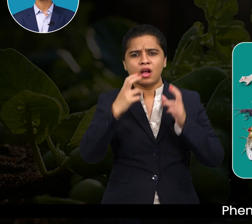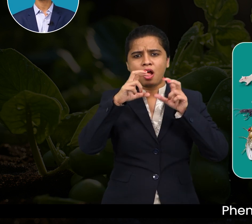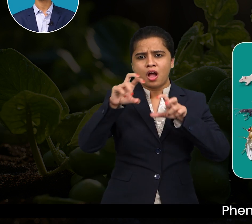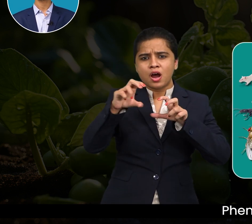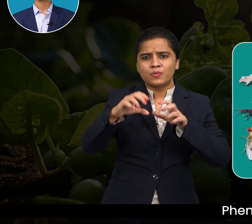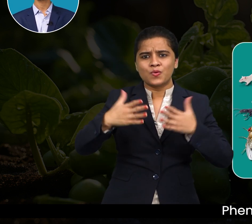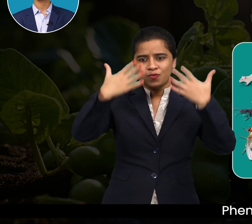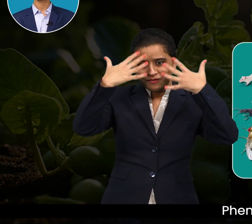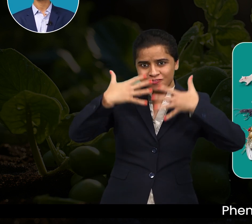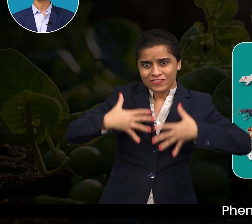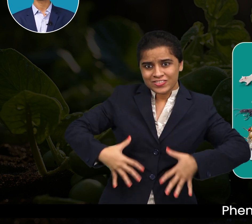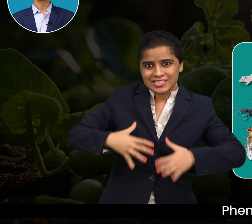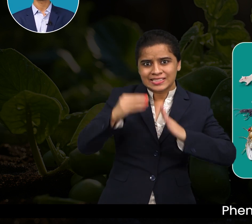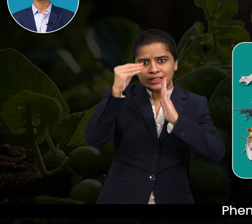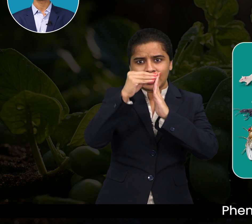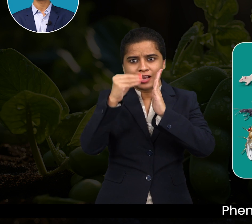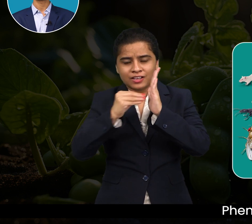phenotype,